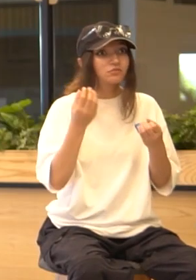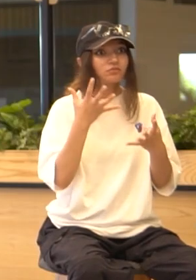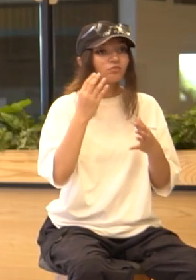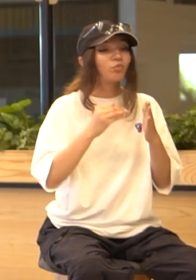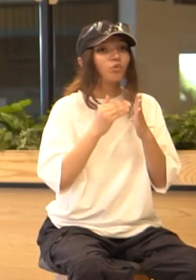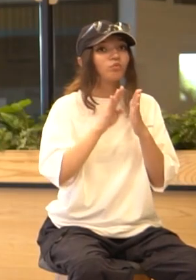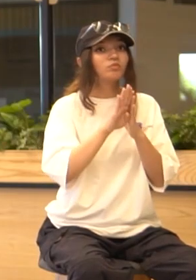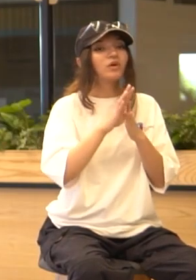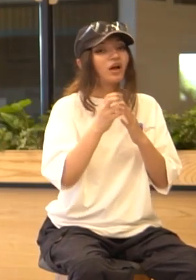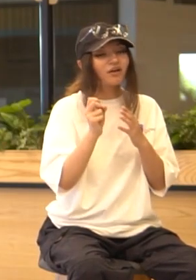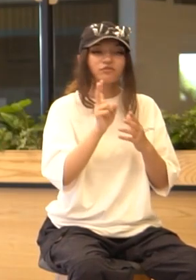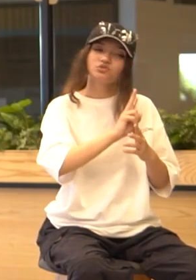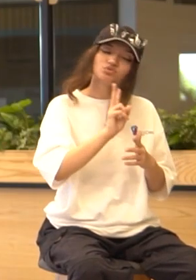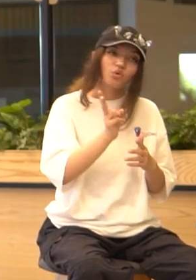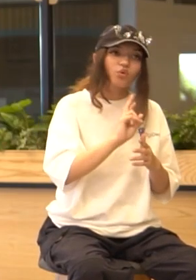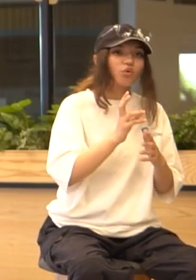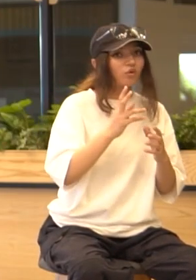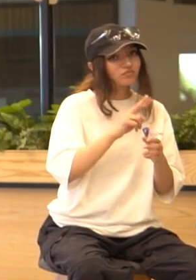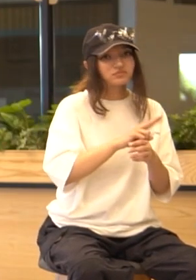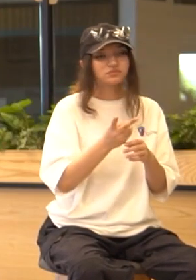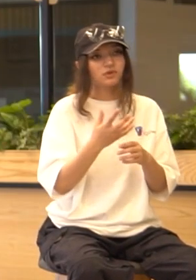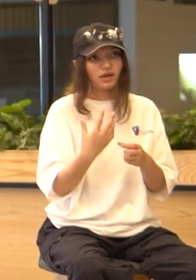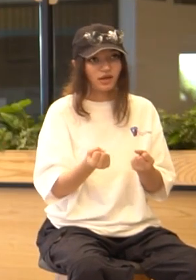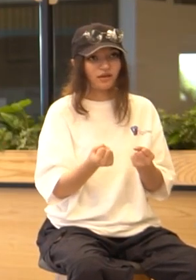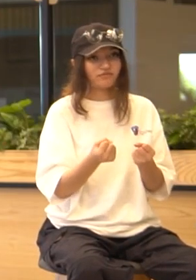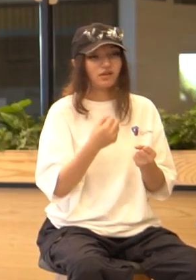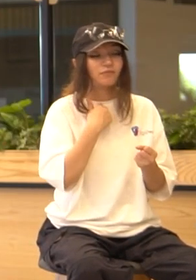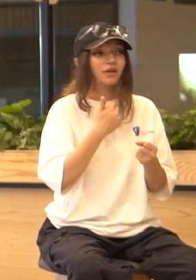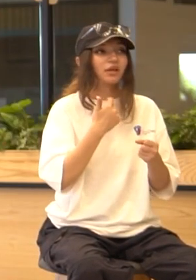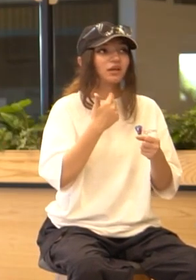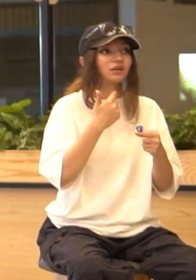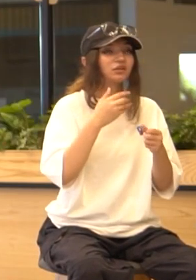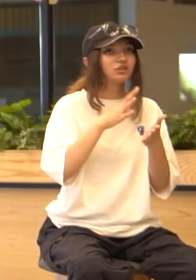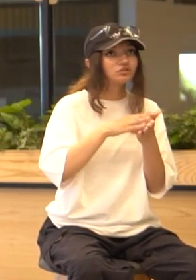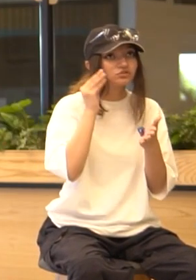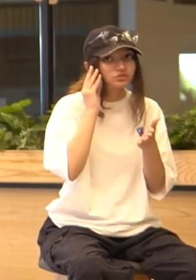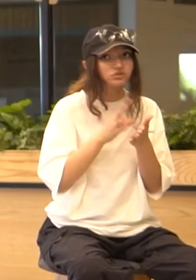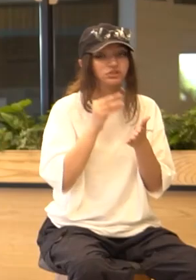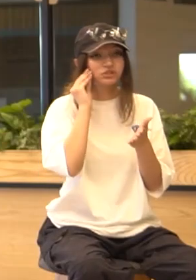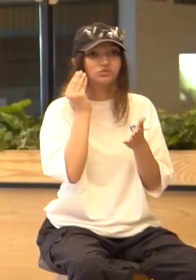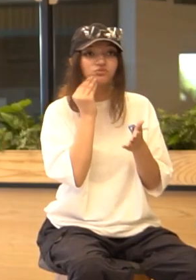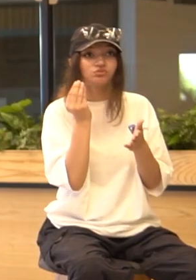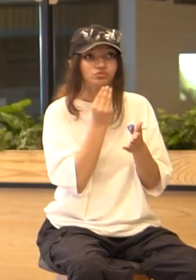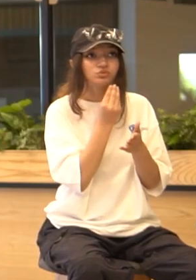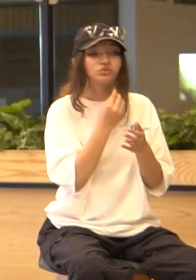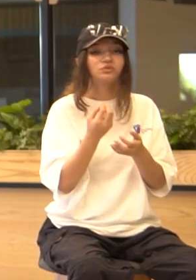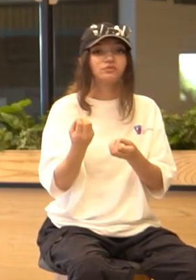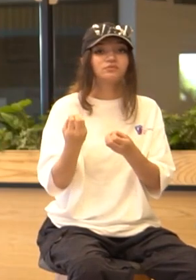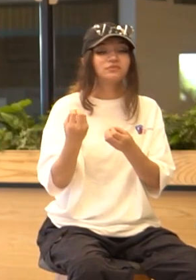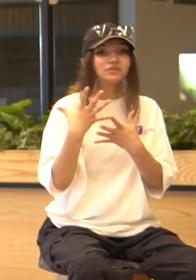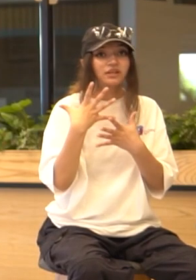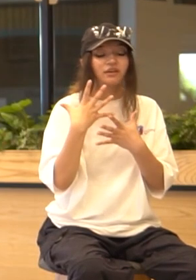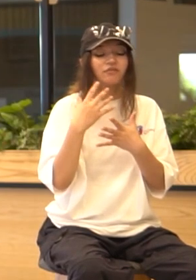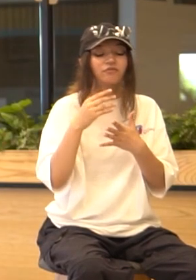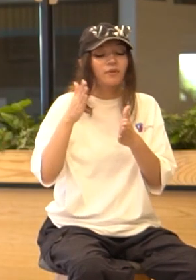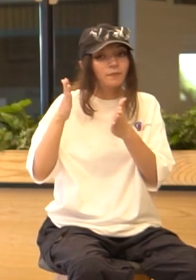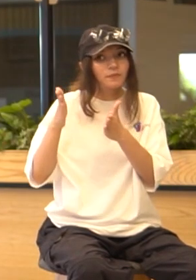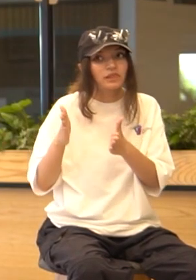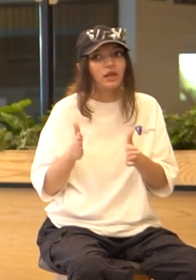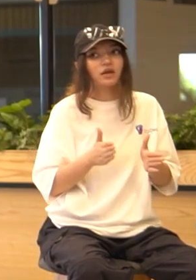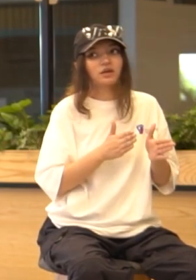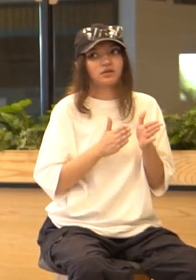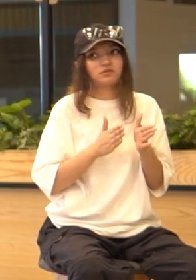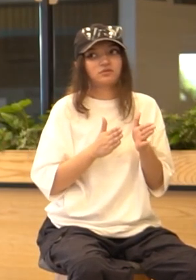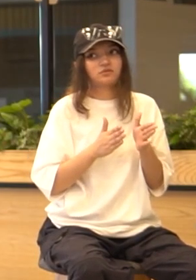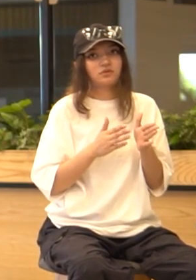the whole process that I went through with Urdu just gave me structure in my workflow. It